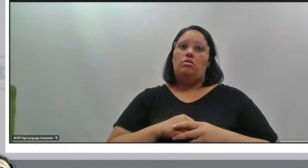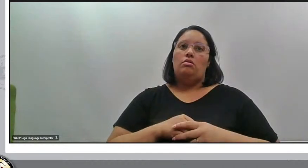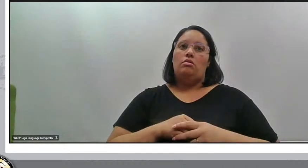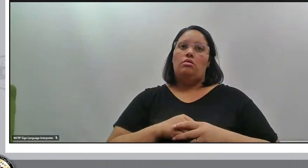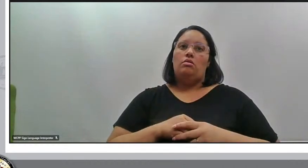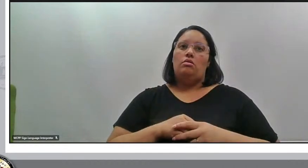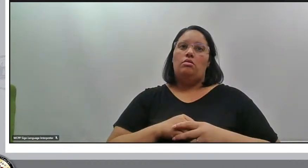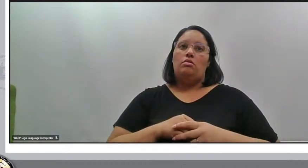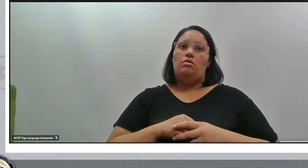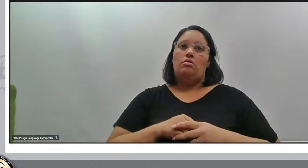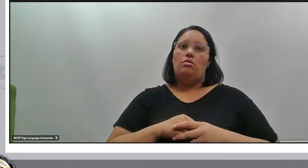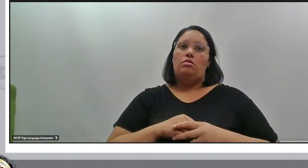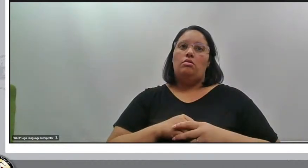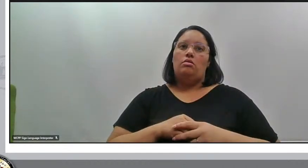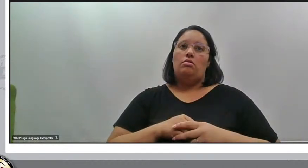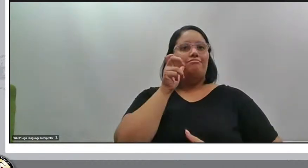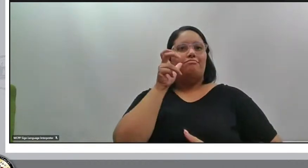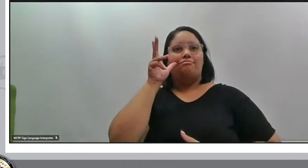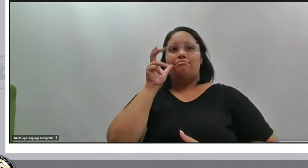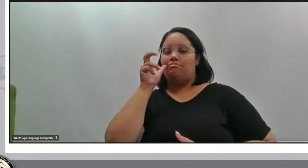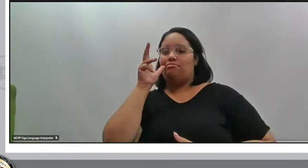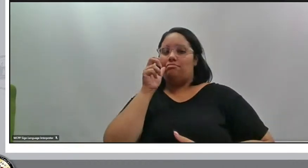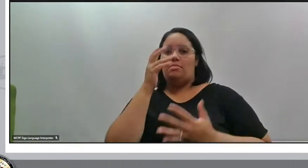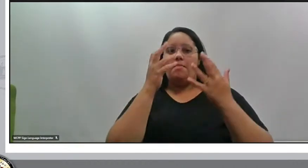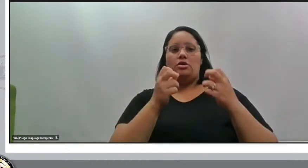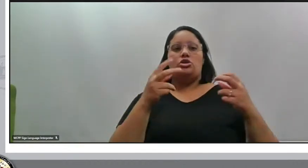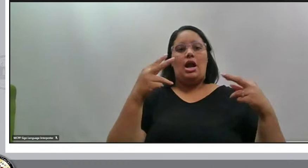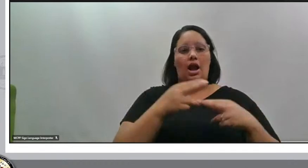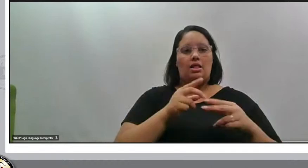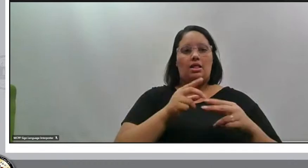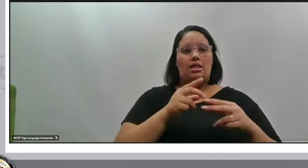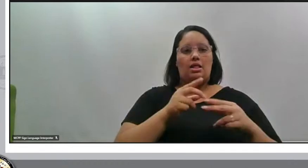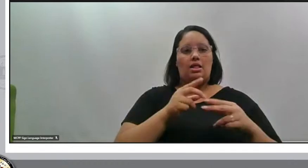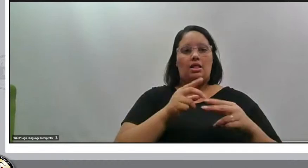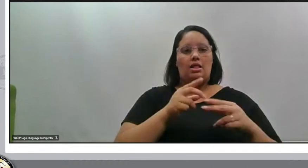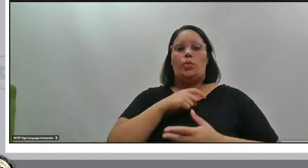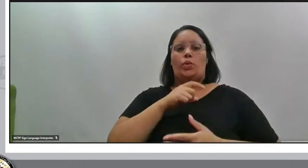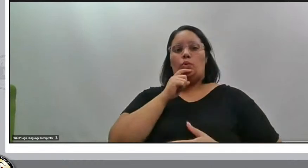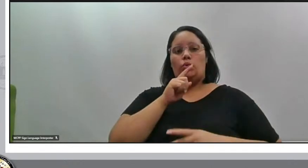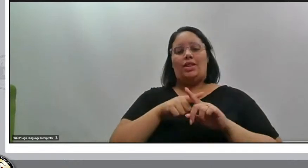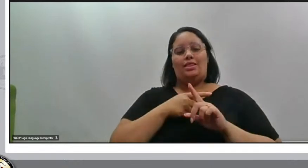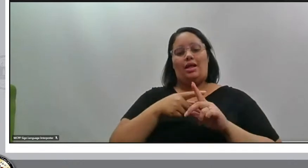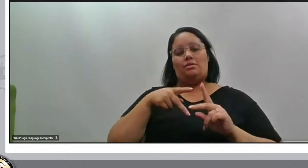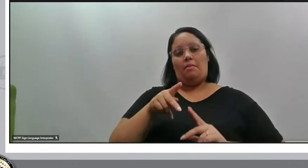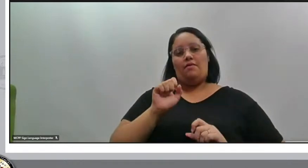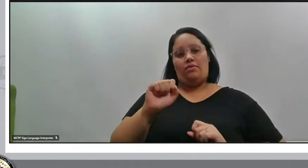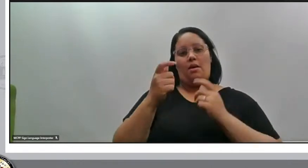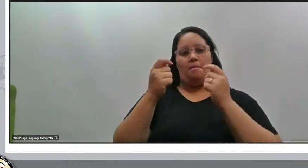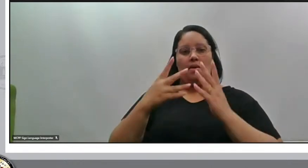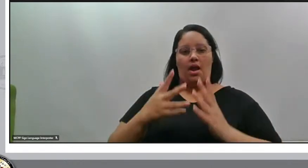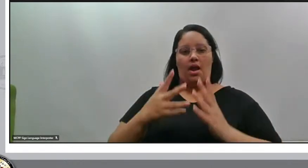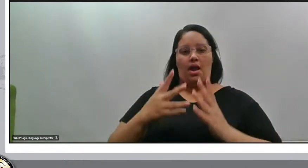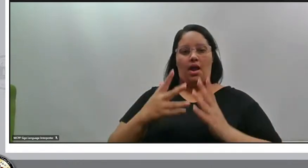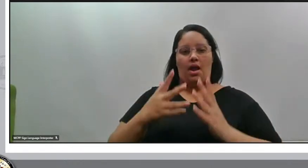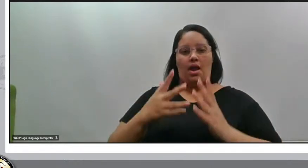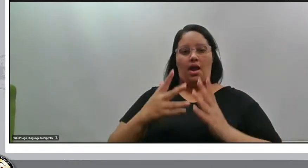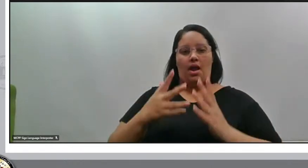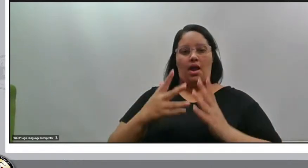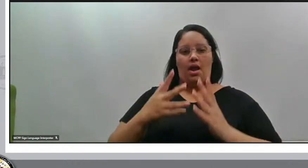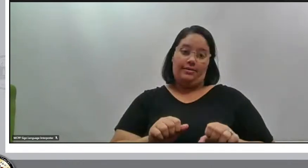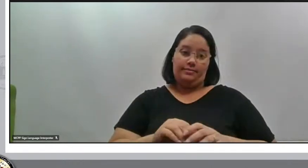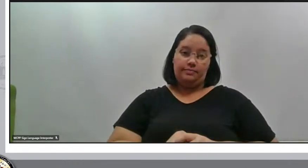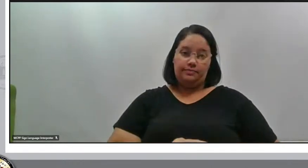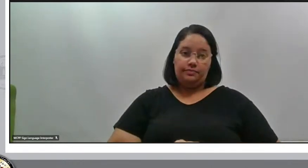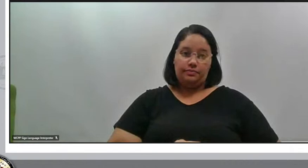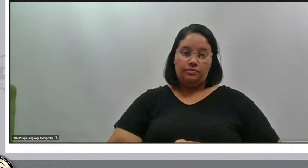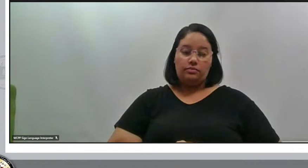hearing about the cuts and start ensuring that we use the taxpayers' money effectively. We